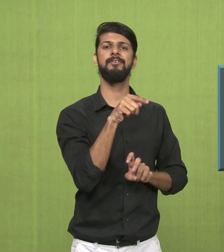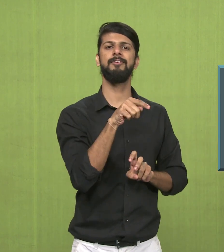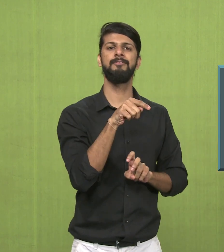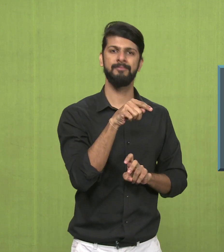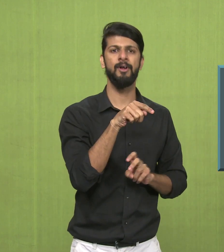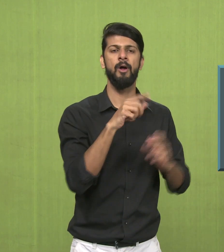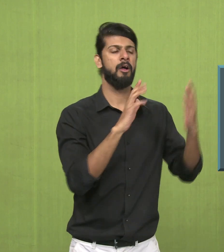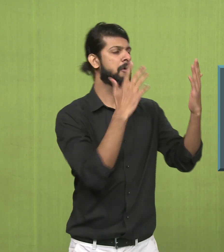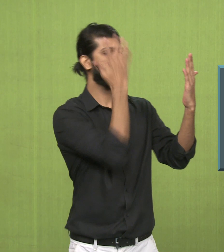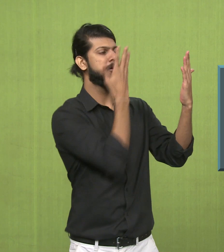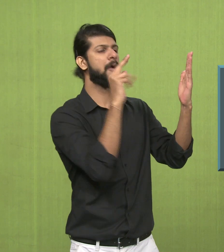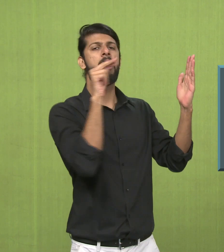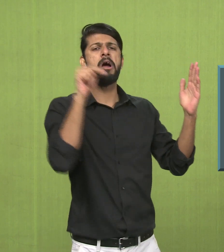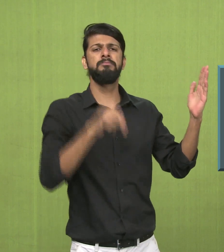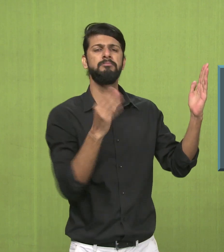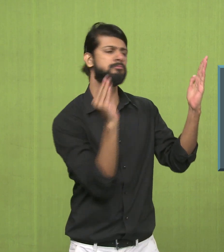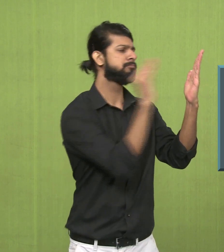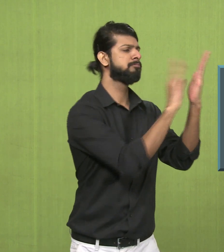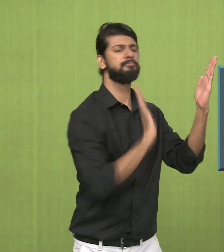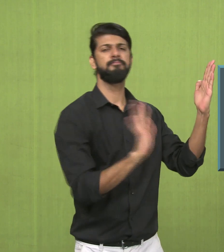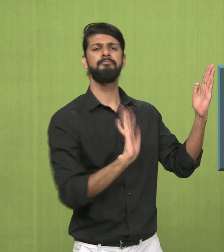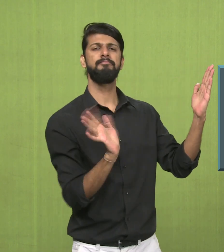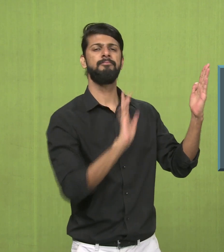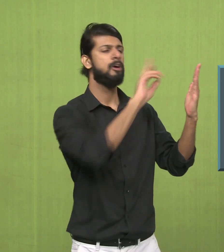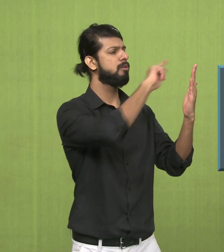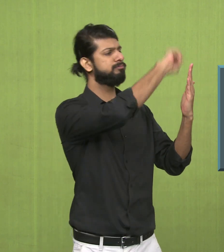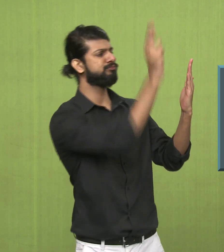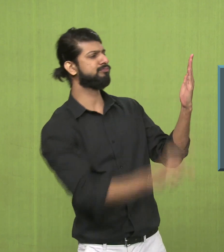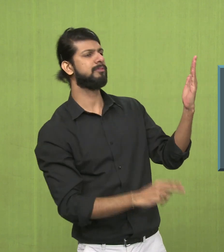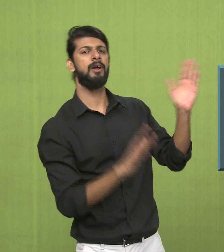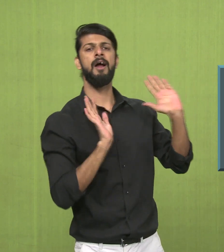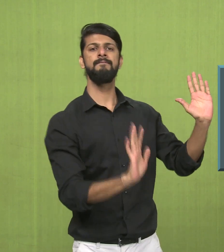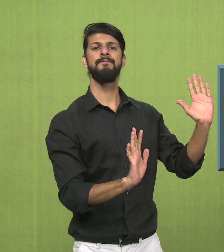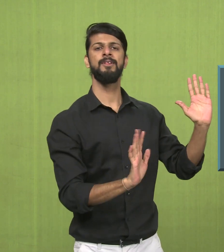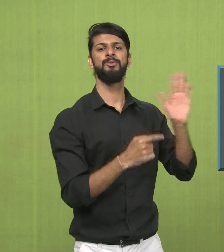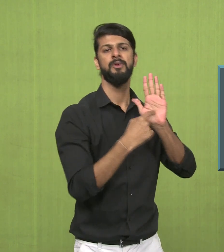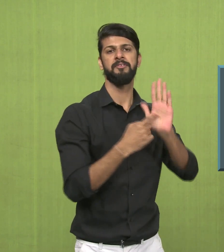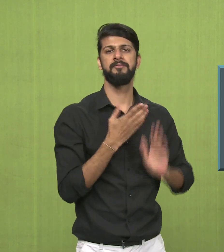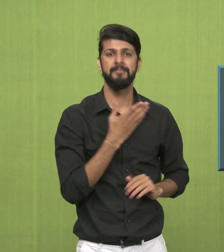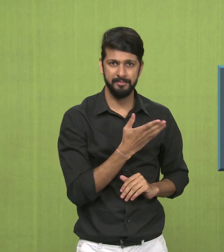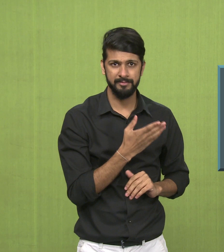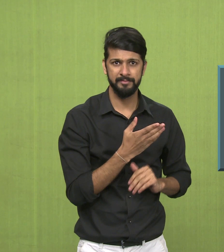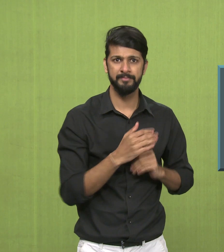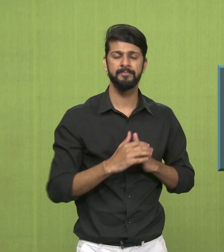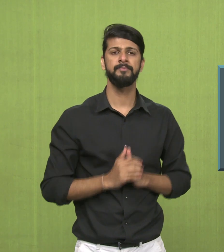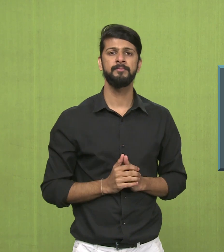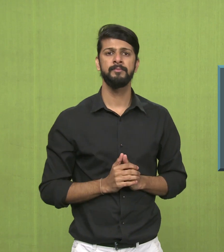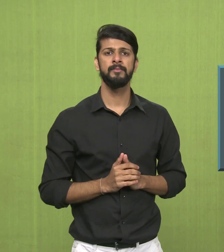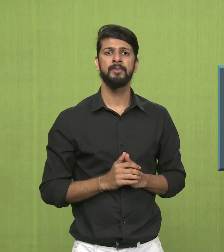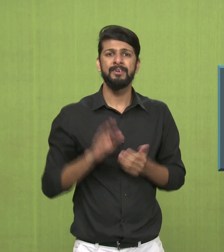have their mothers as the person who has given them unconditional love. That is the reason he has not put a face